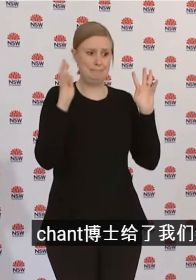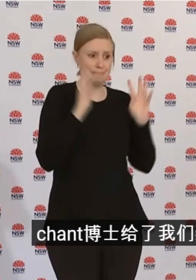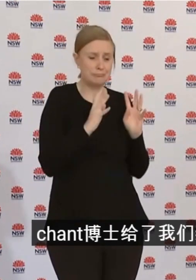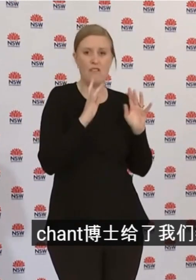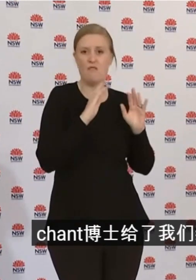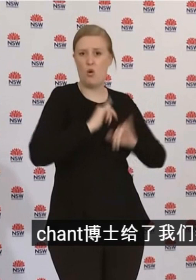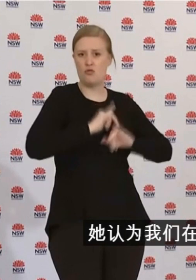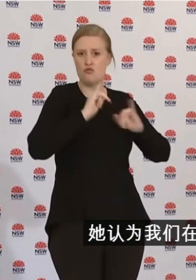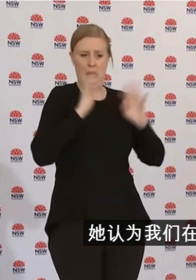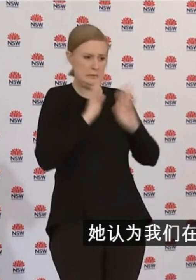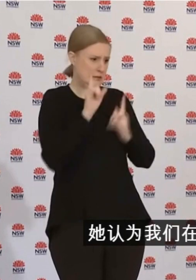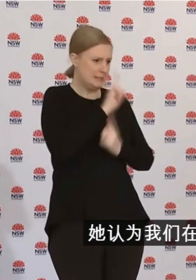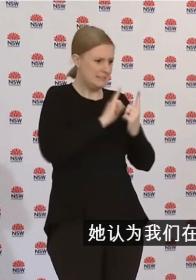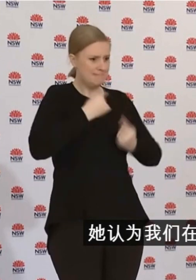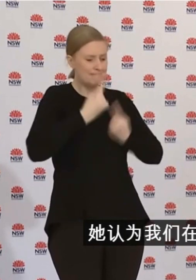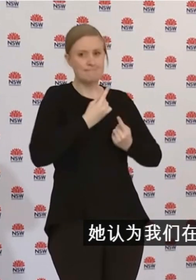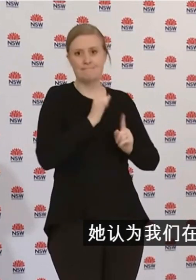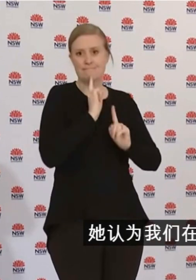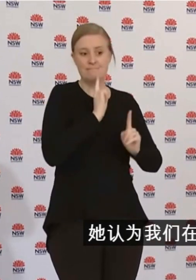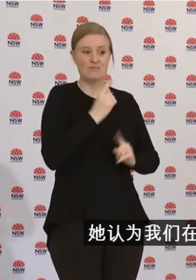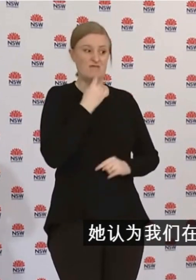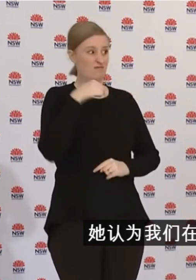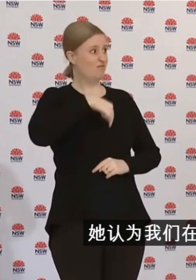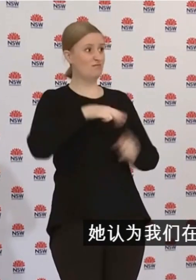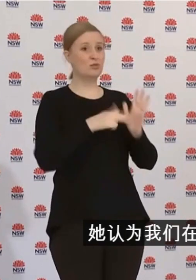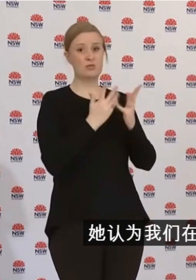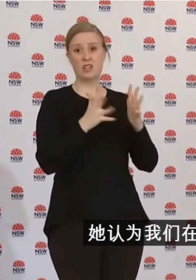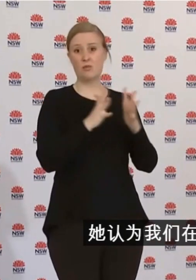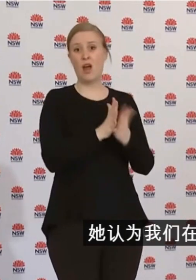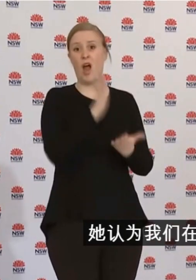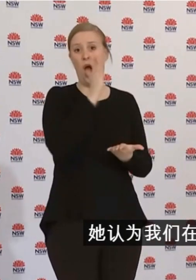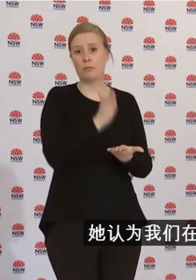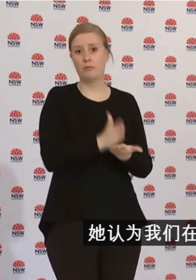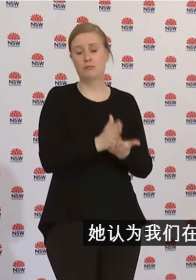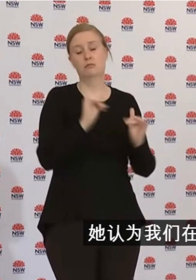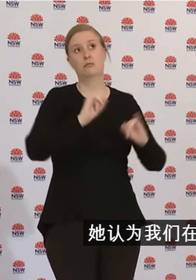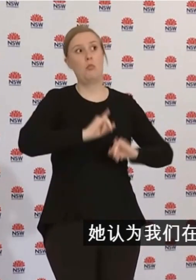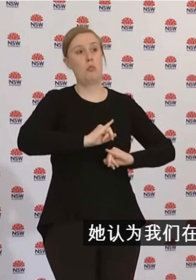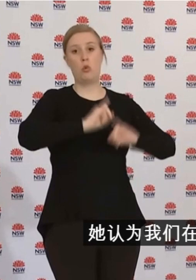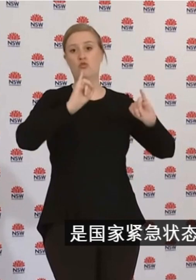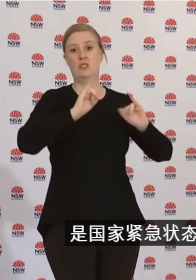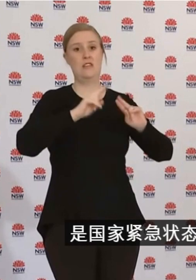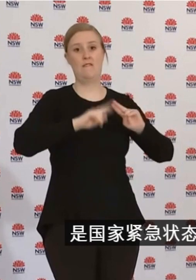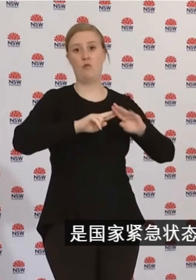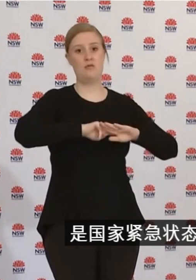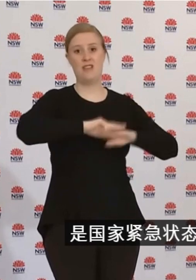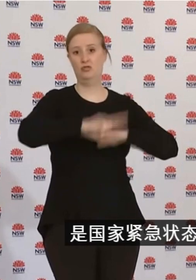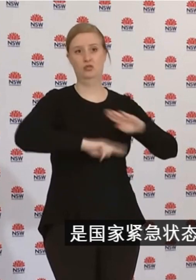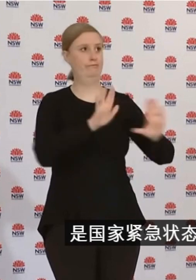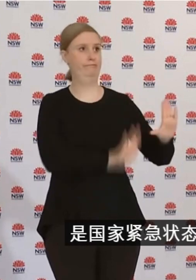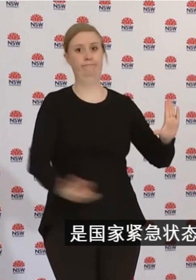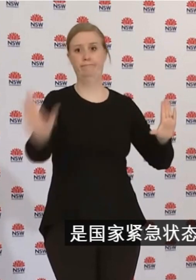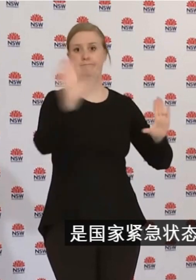strong advice that she considered that what we were going through here in New South Wales is a national